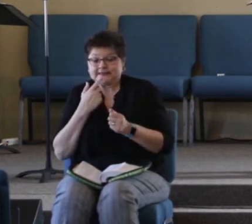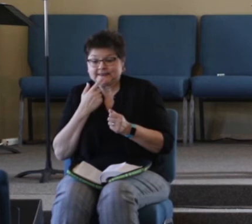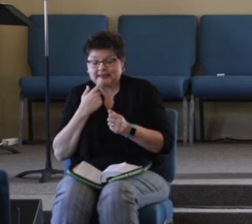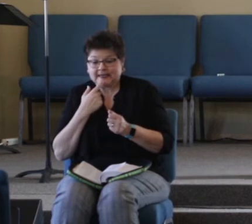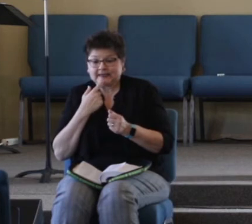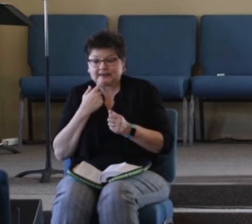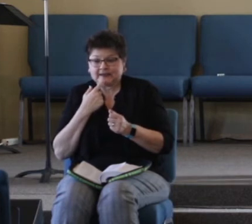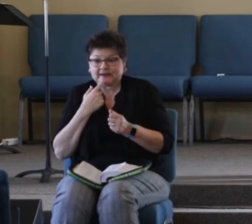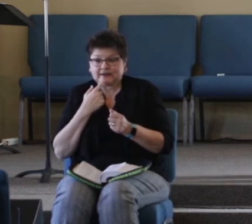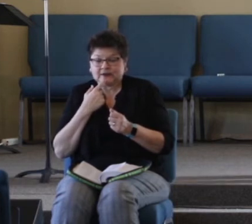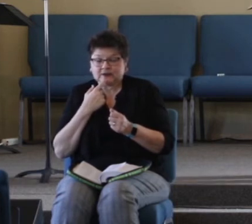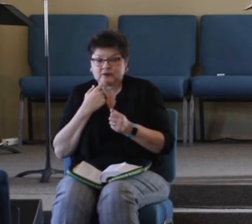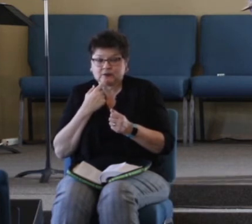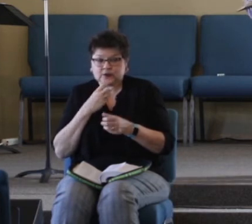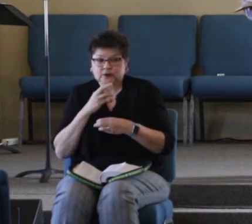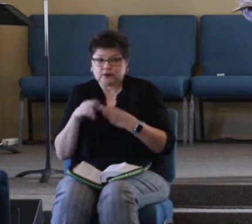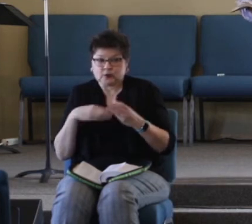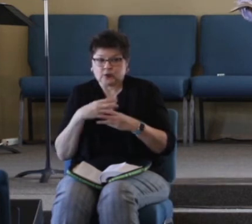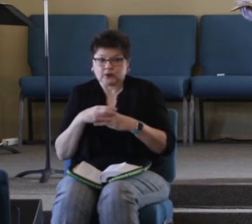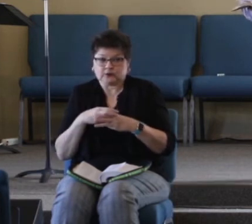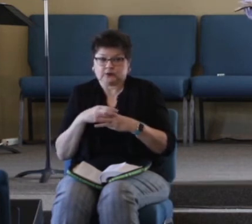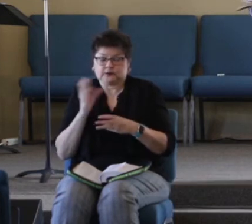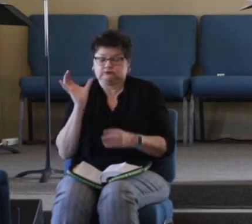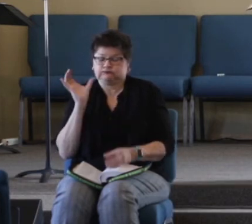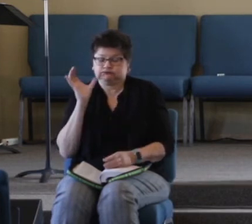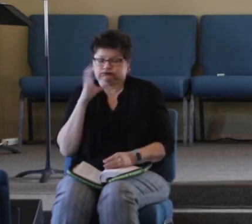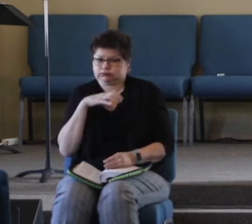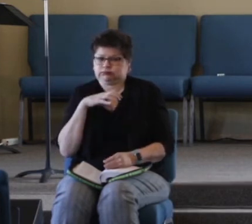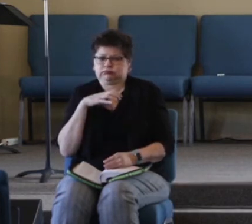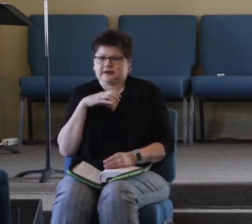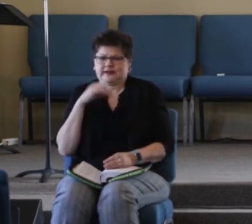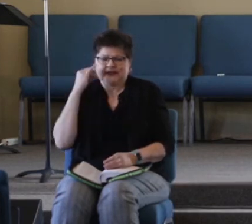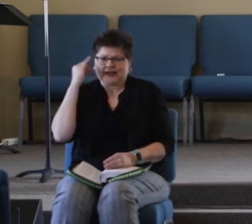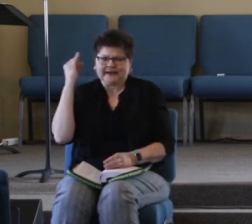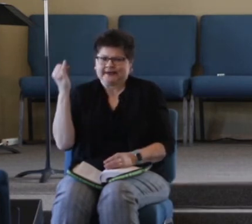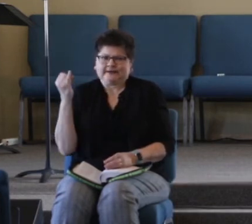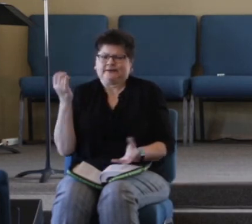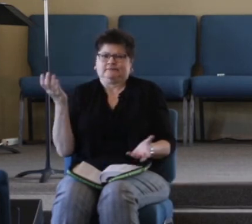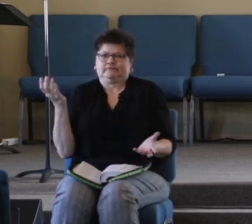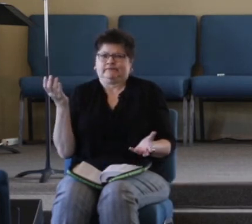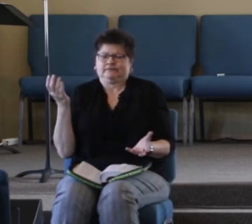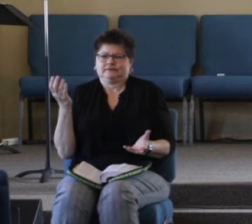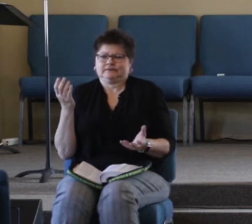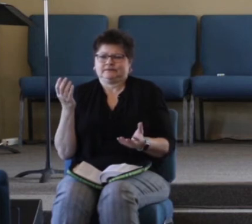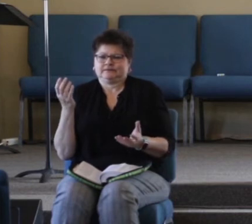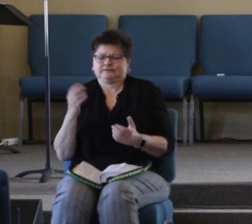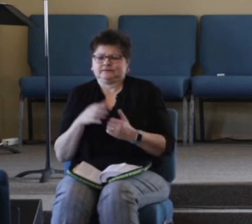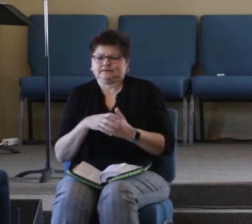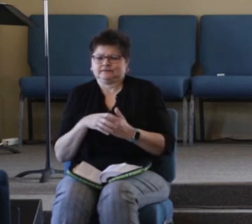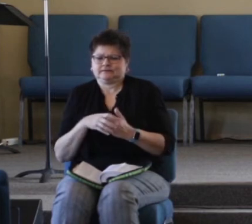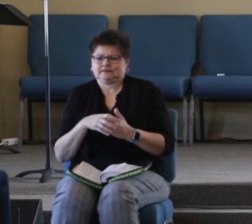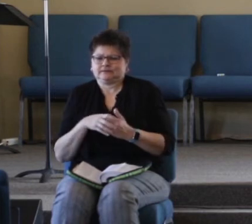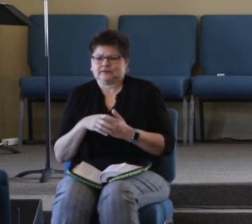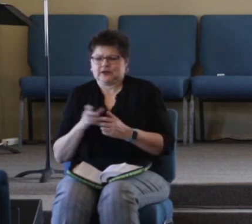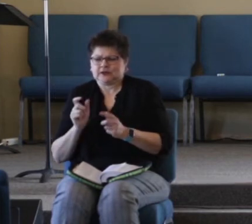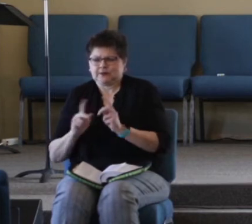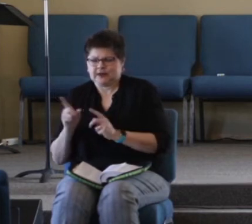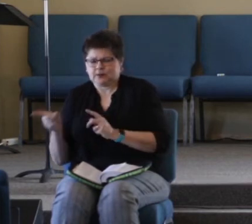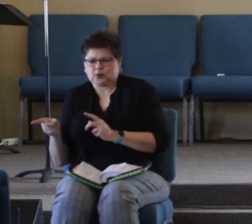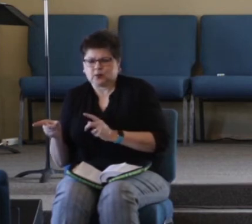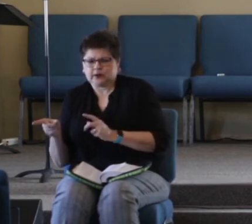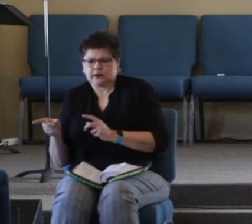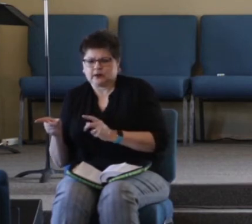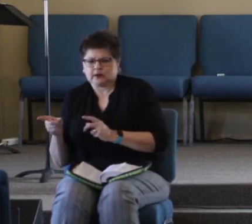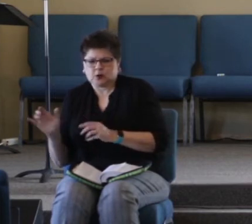foreign, not in a language, but the ideas and the ideologies were foreign because they were raised in the